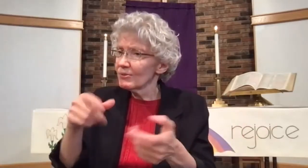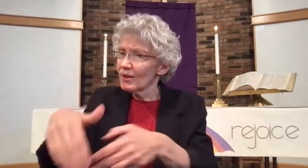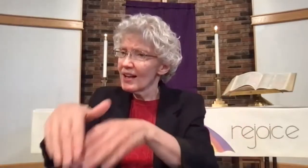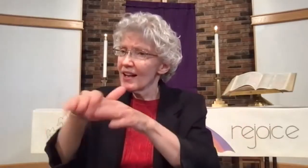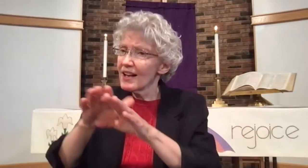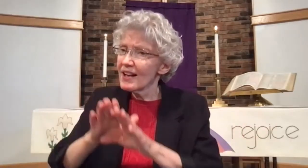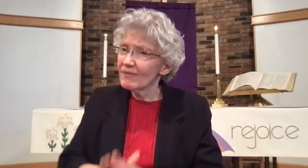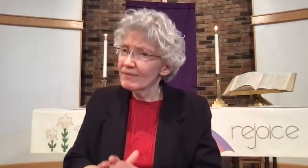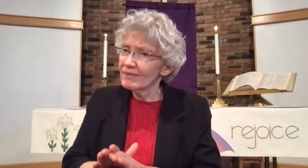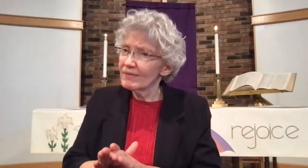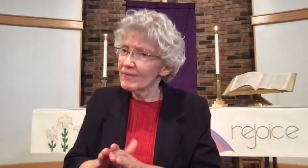grave.